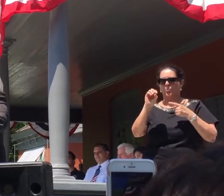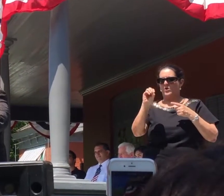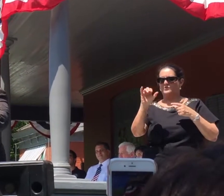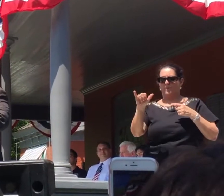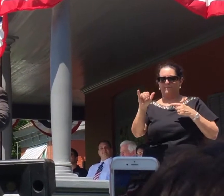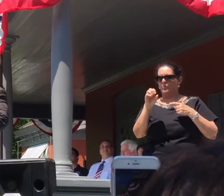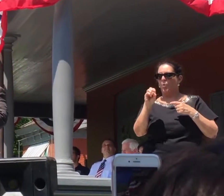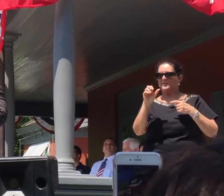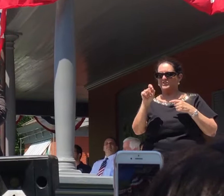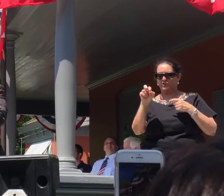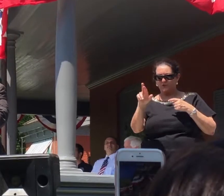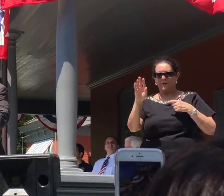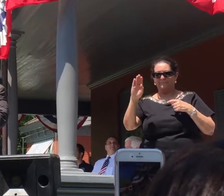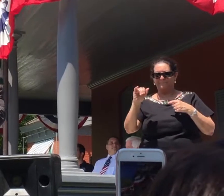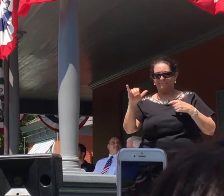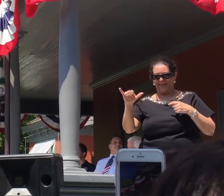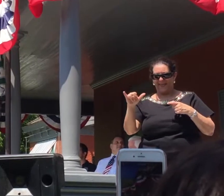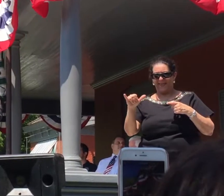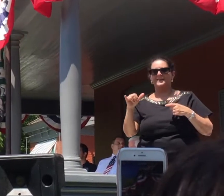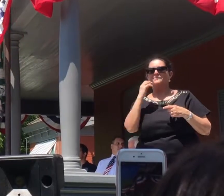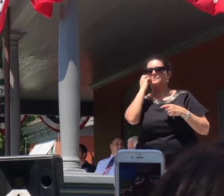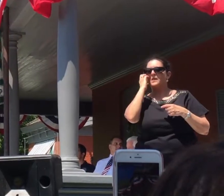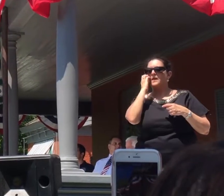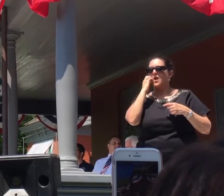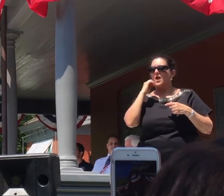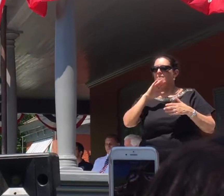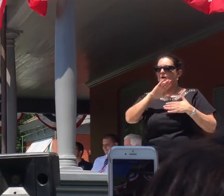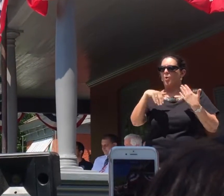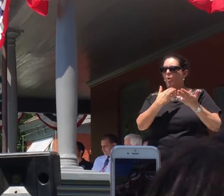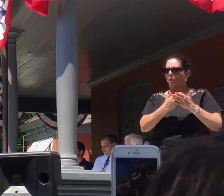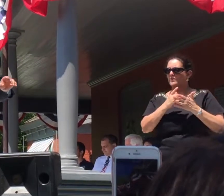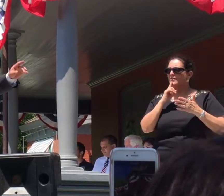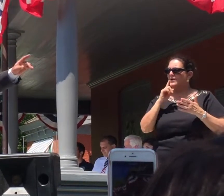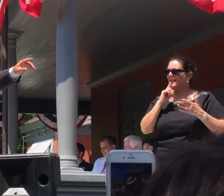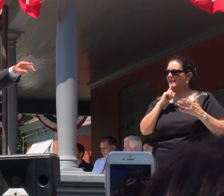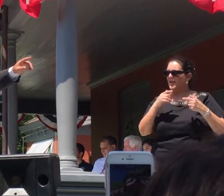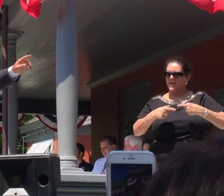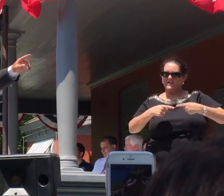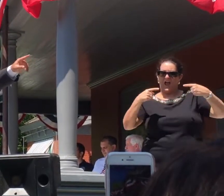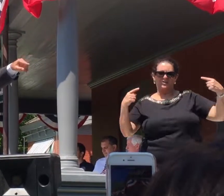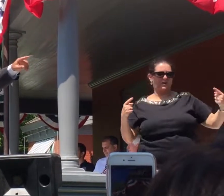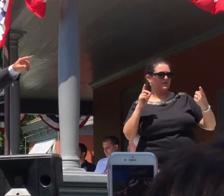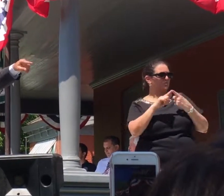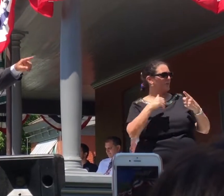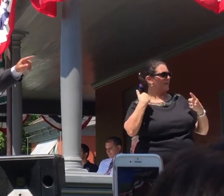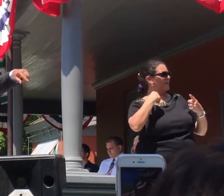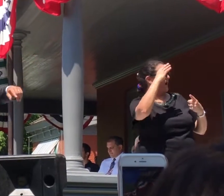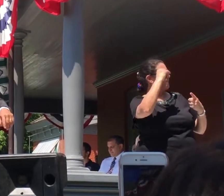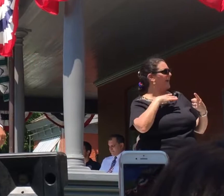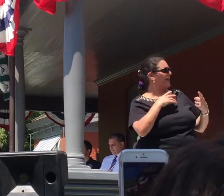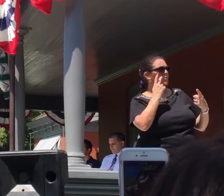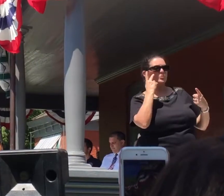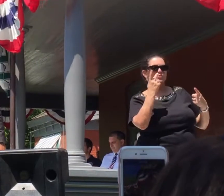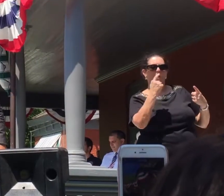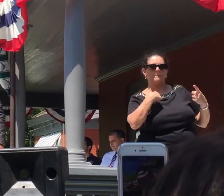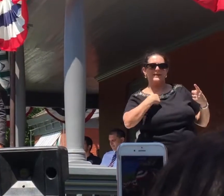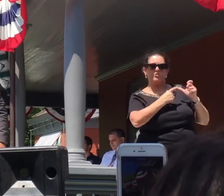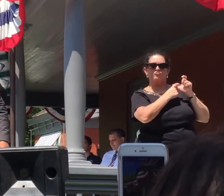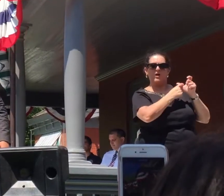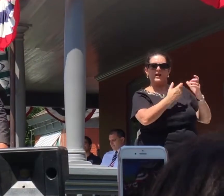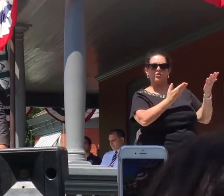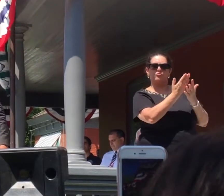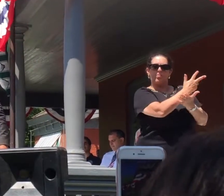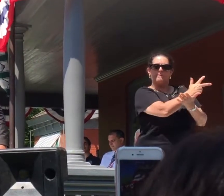Bay. Well, all of those greetings I mentioned, they all stand in such stark contrast to the one young man that saw me sprinting through the parking